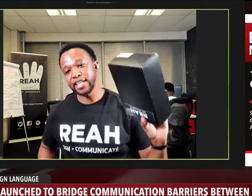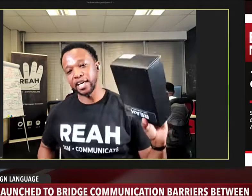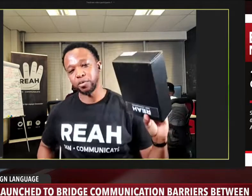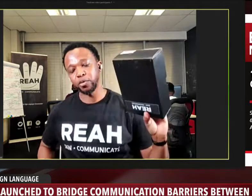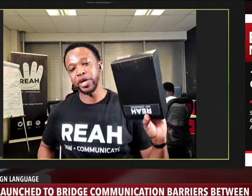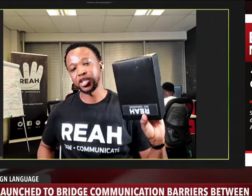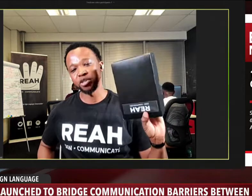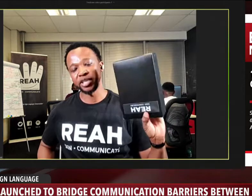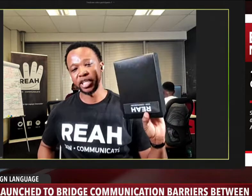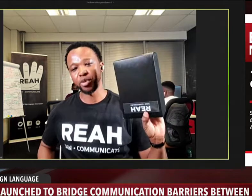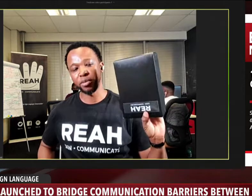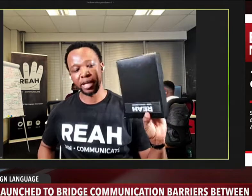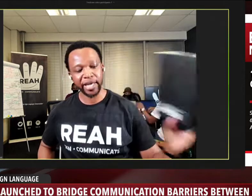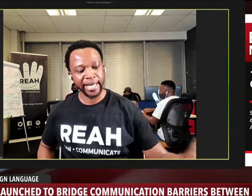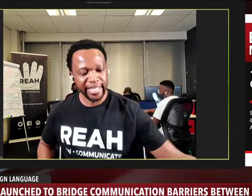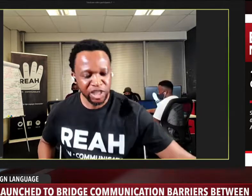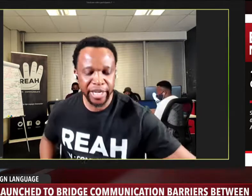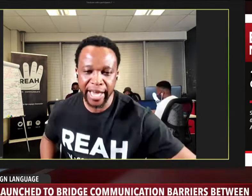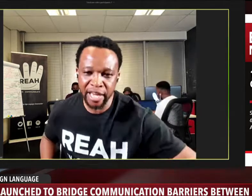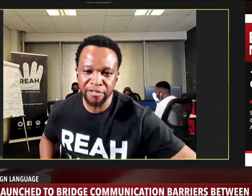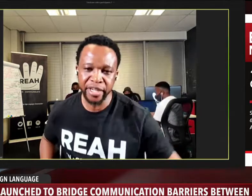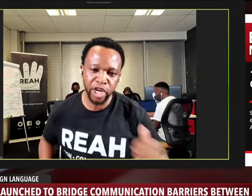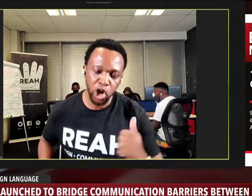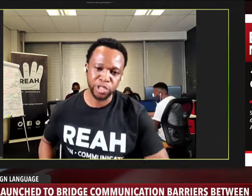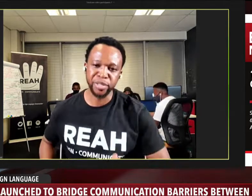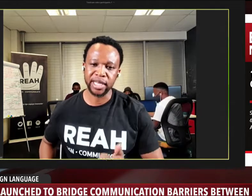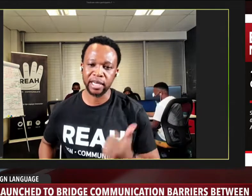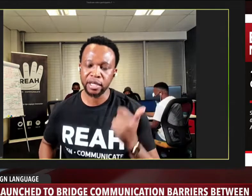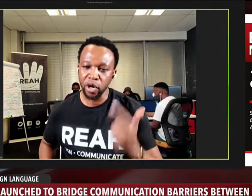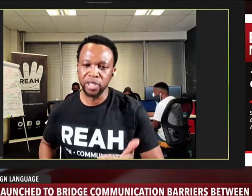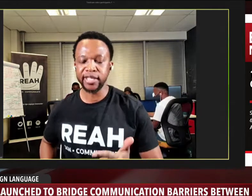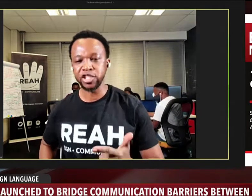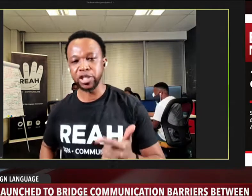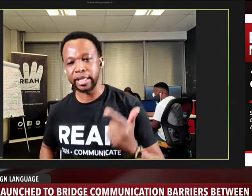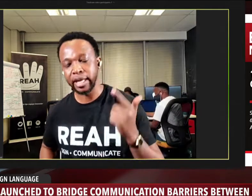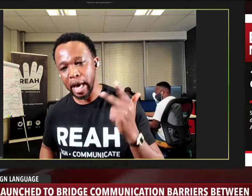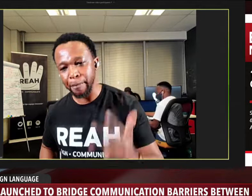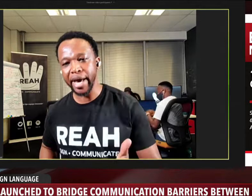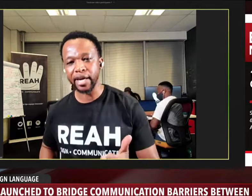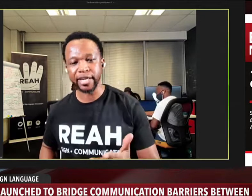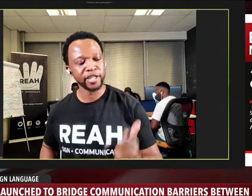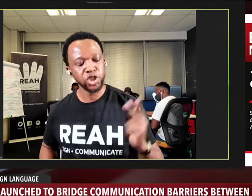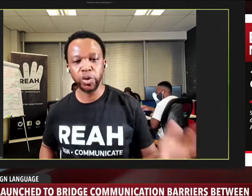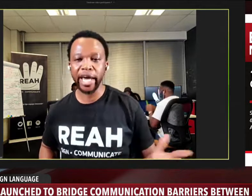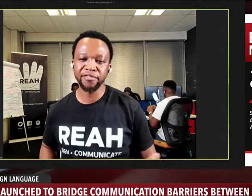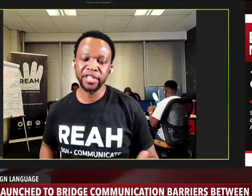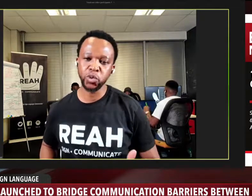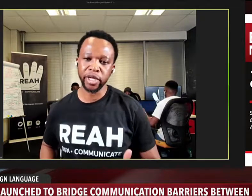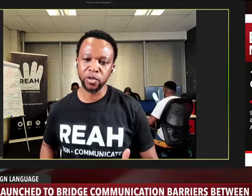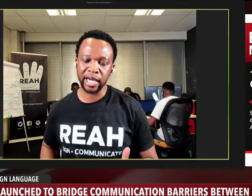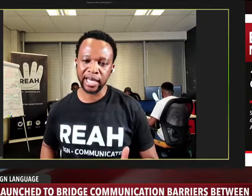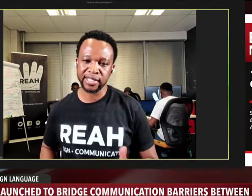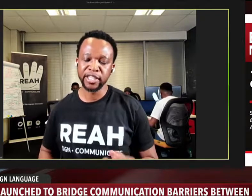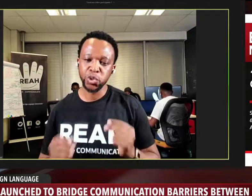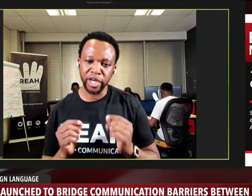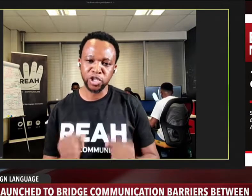the reason now we are solving this problem. Each and every hospital, police station, a bank should have this